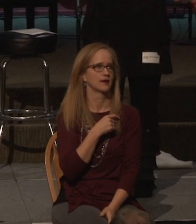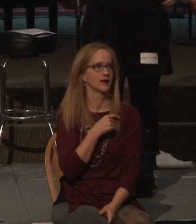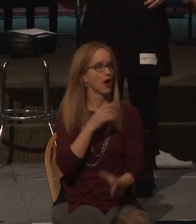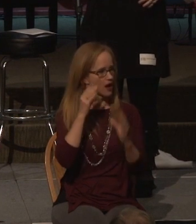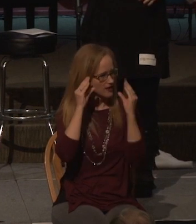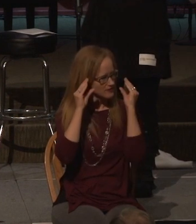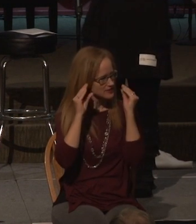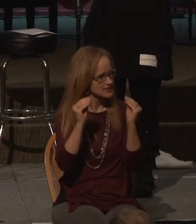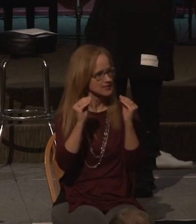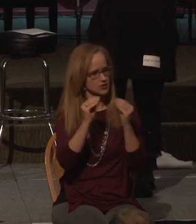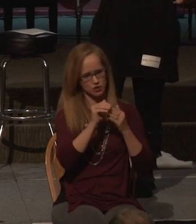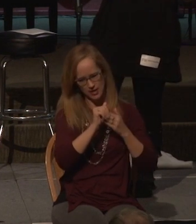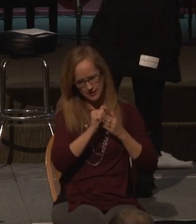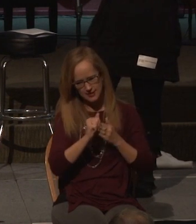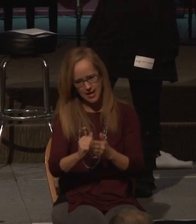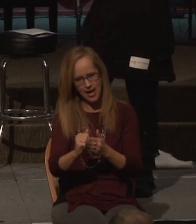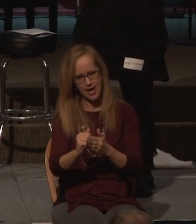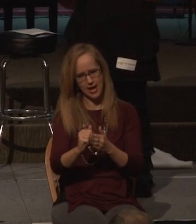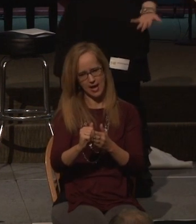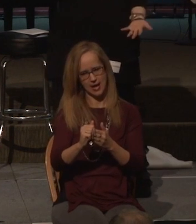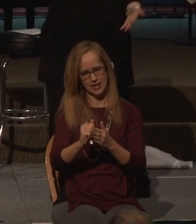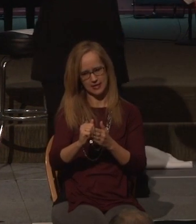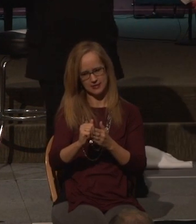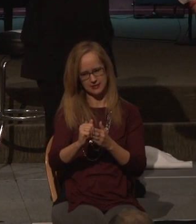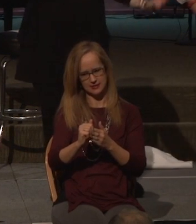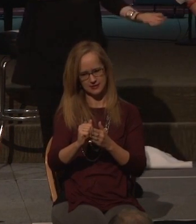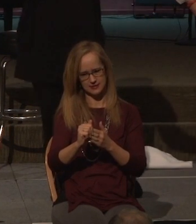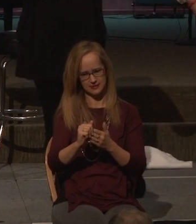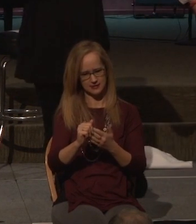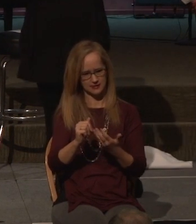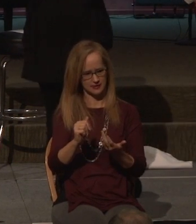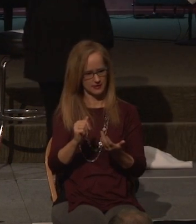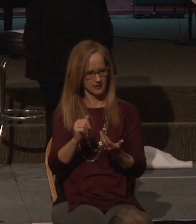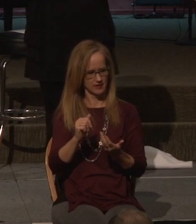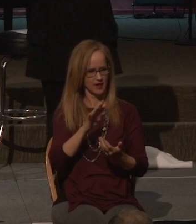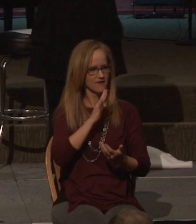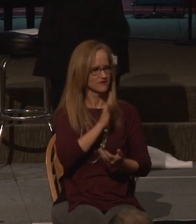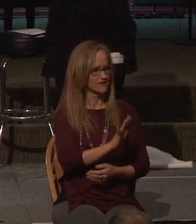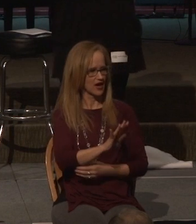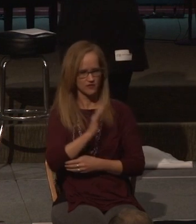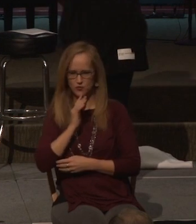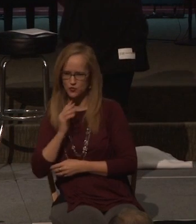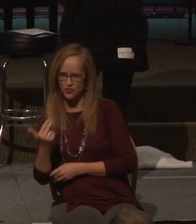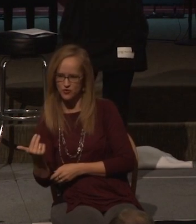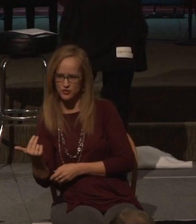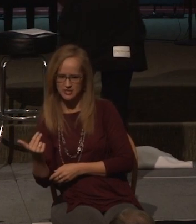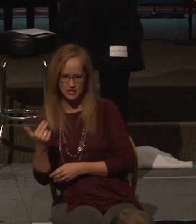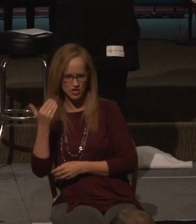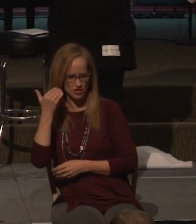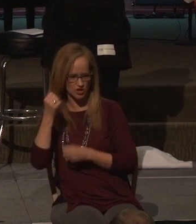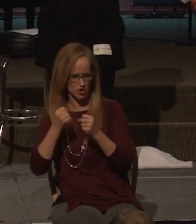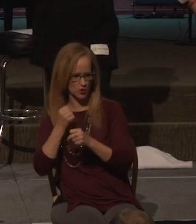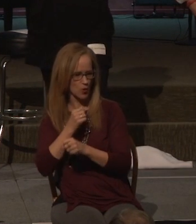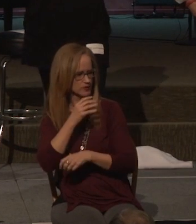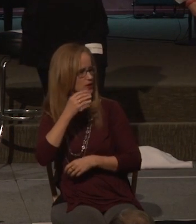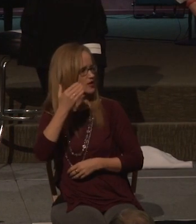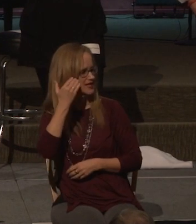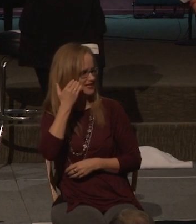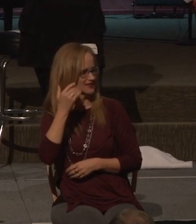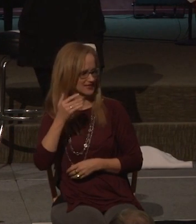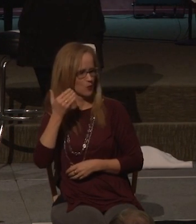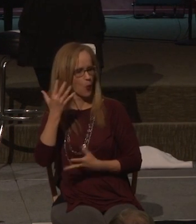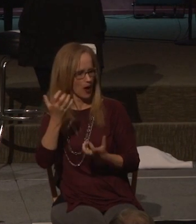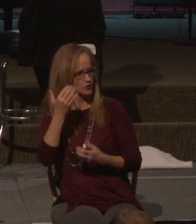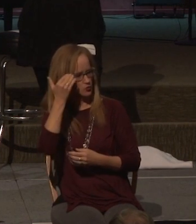teach and guide just common sense things that like 5 through 13 year olds need to know. Like, we're so glad that you trust Mr. Adam